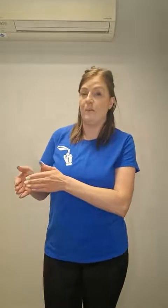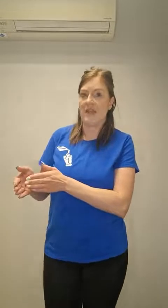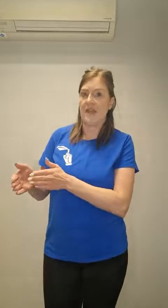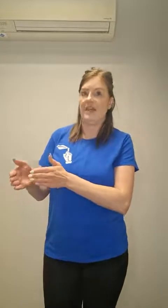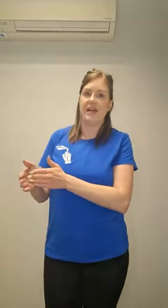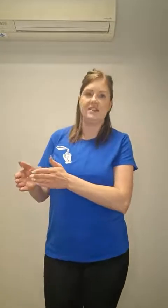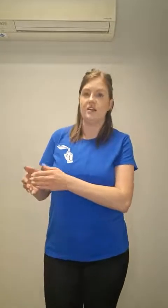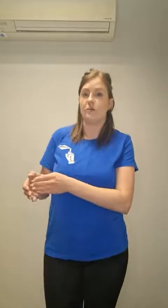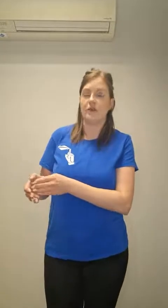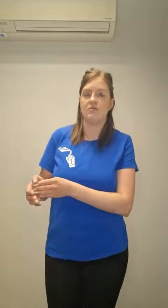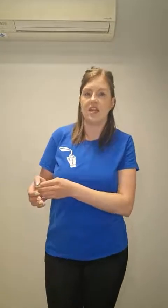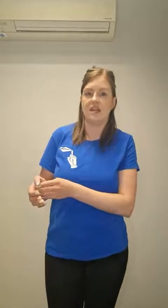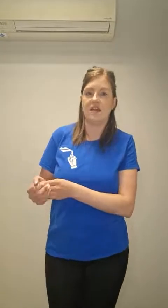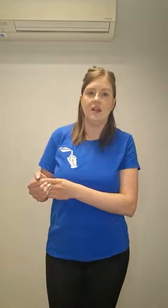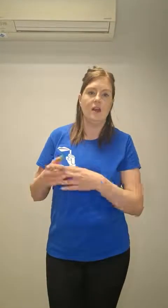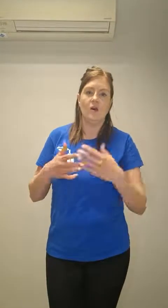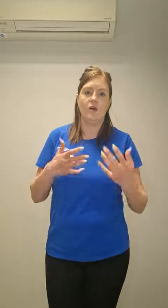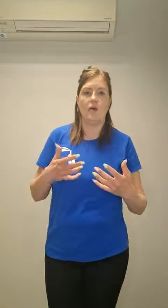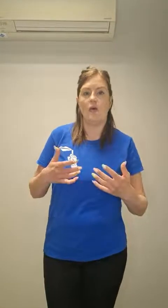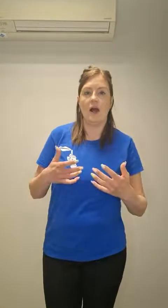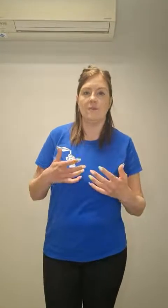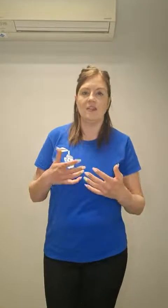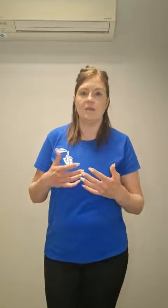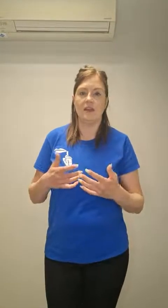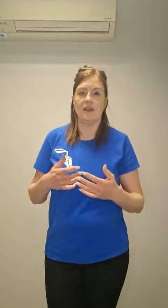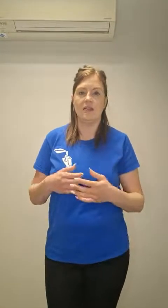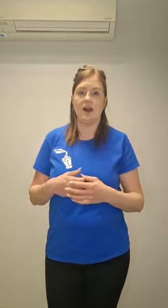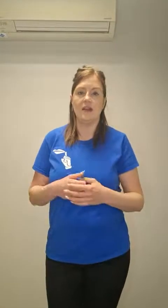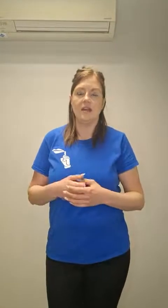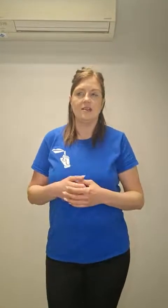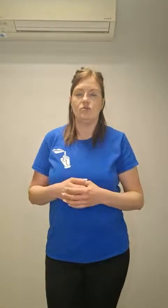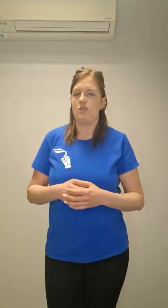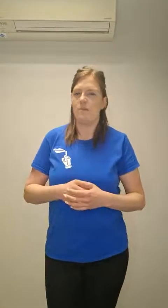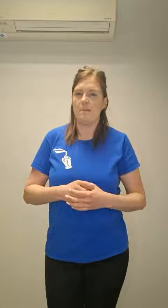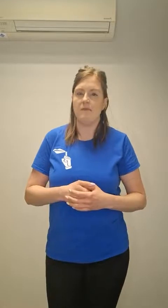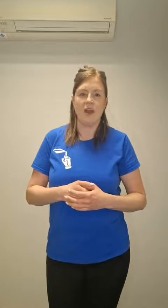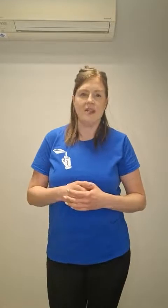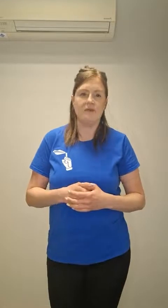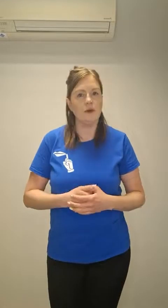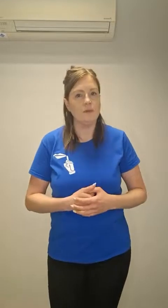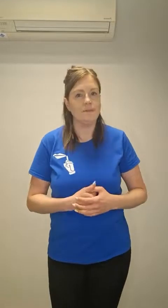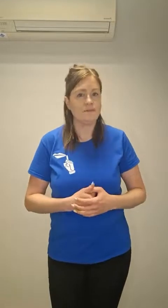P lettered building or something like that. So just be mindful.